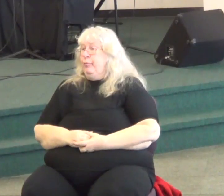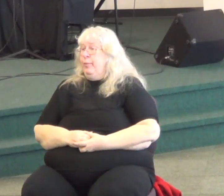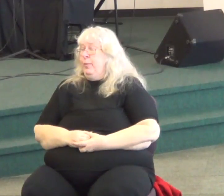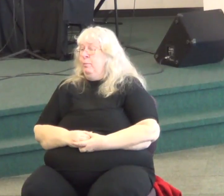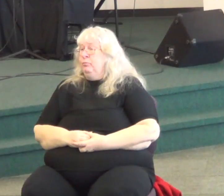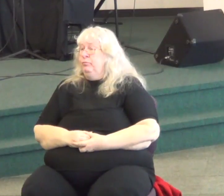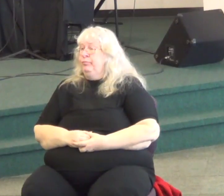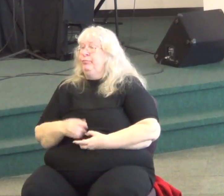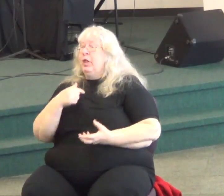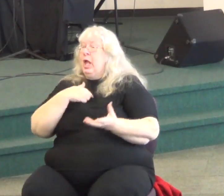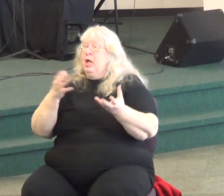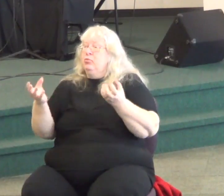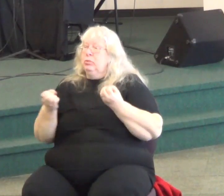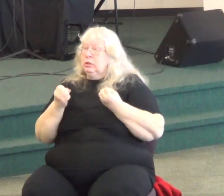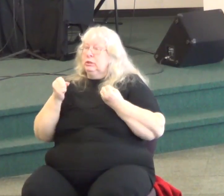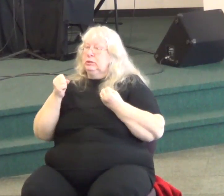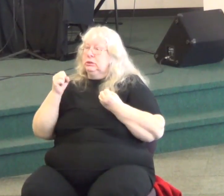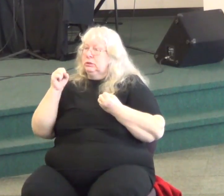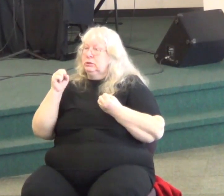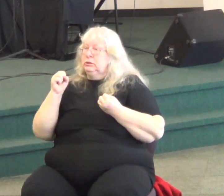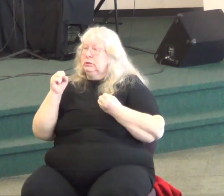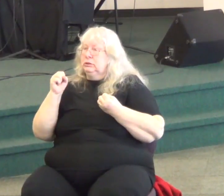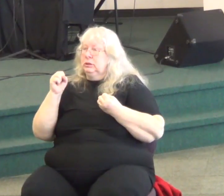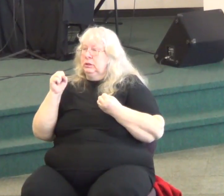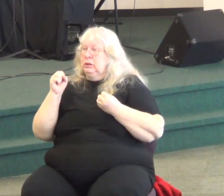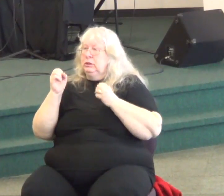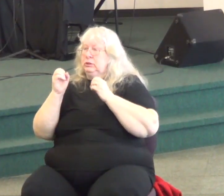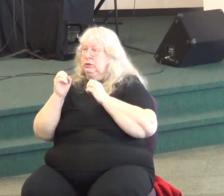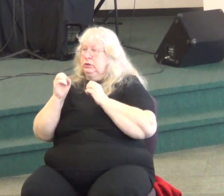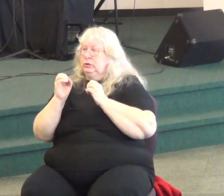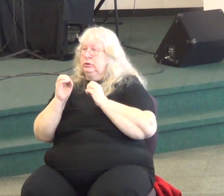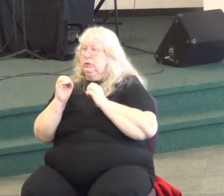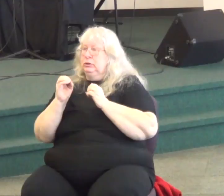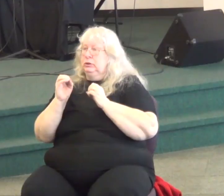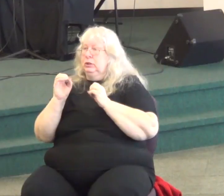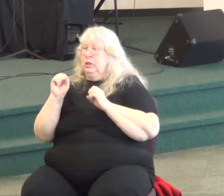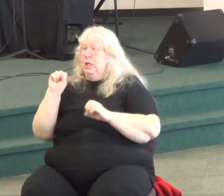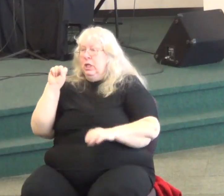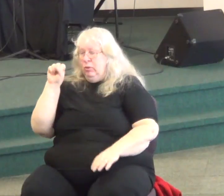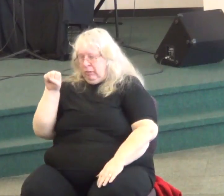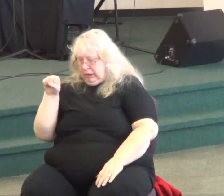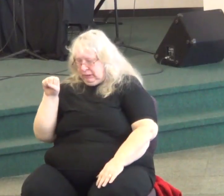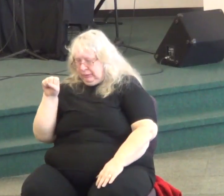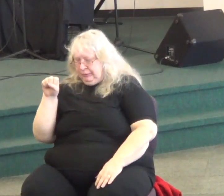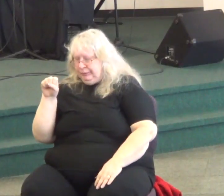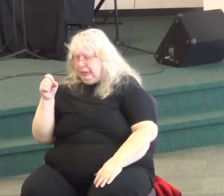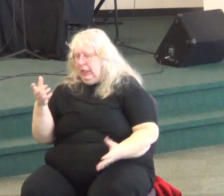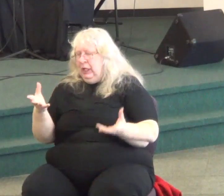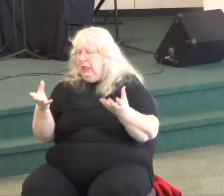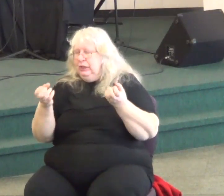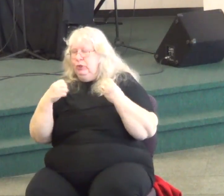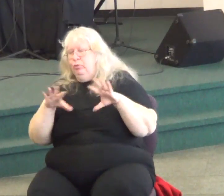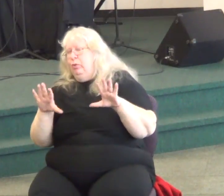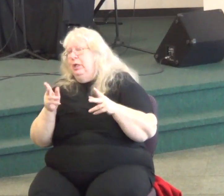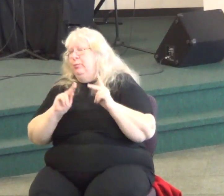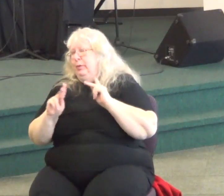I want us to bow our heads. I'm not going to have anybody stand up or make a big commotion or a